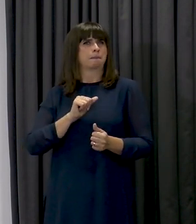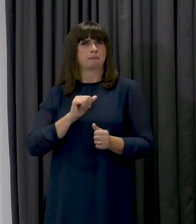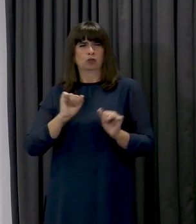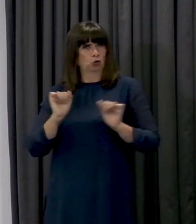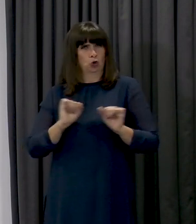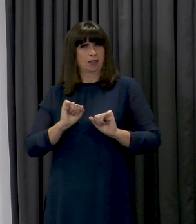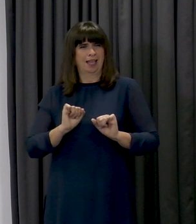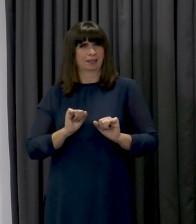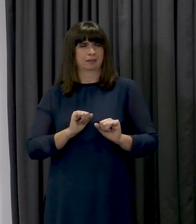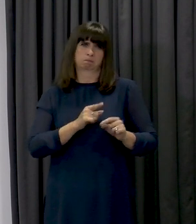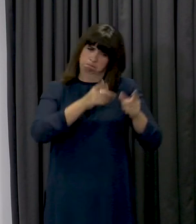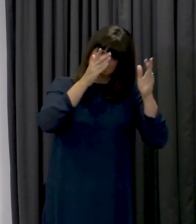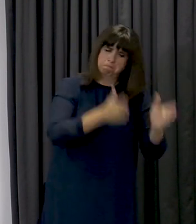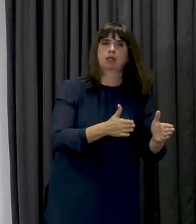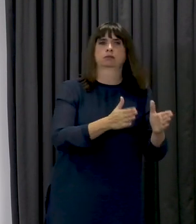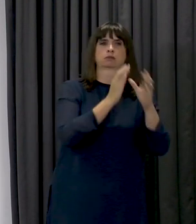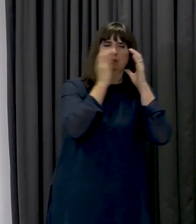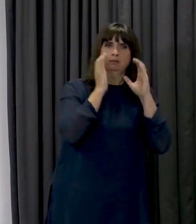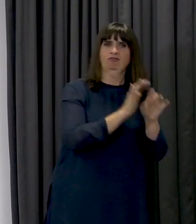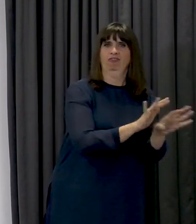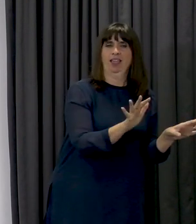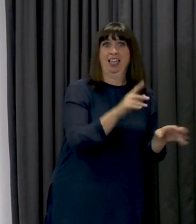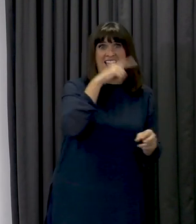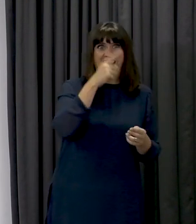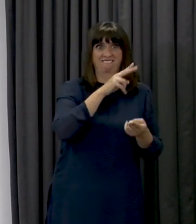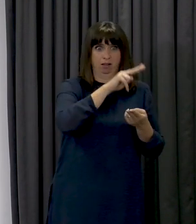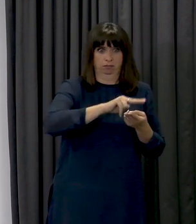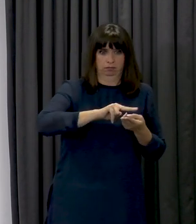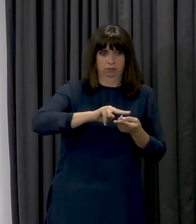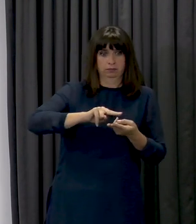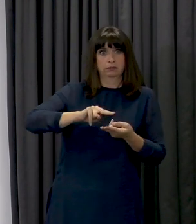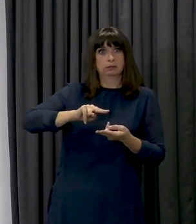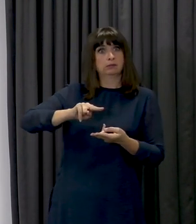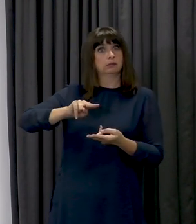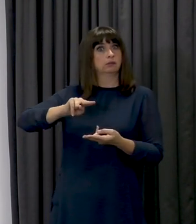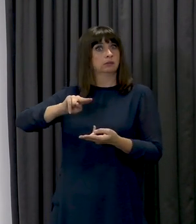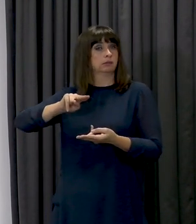to mandate their use. Now, if the virus began to rise again and was in more